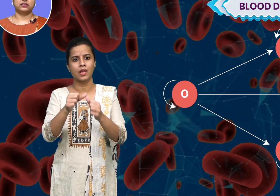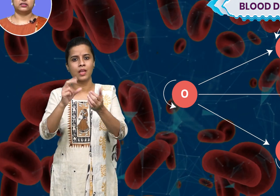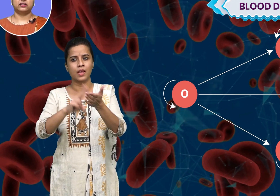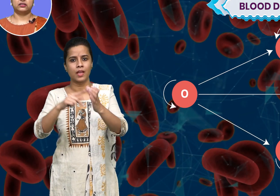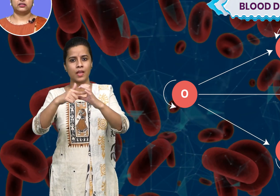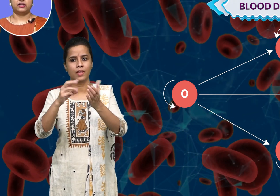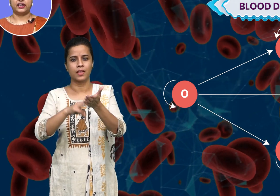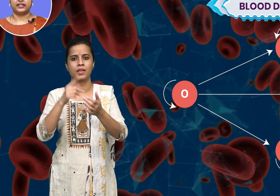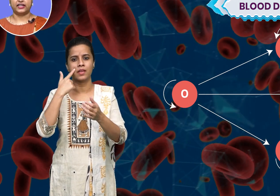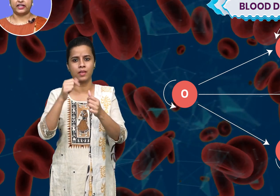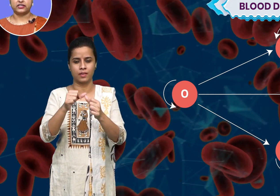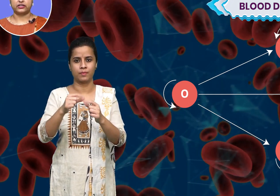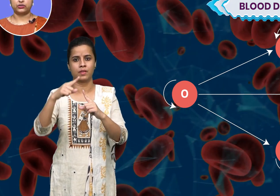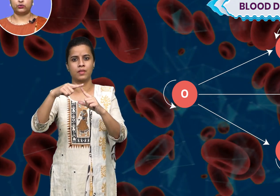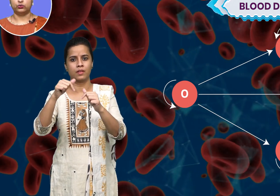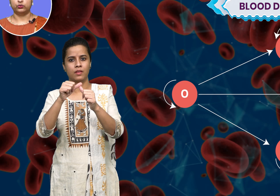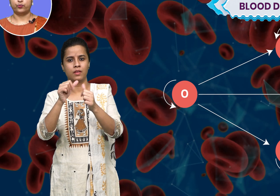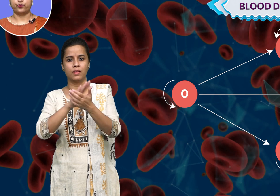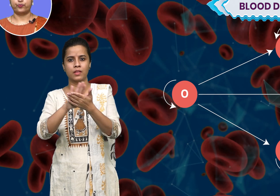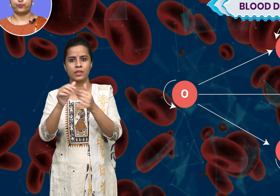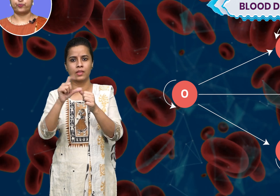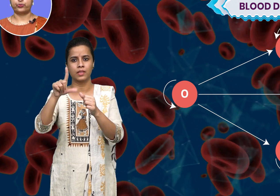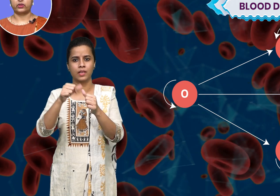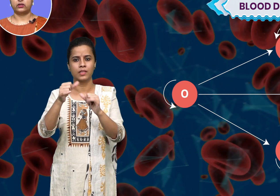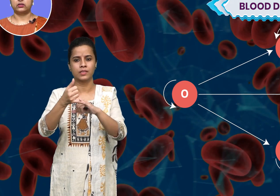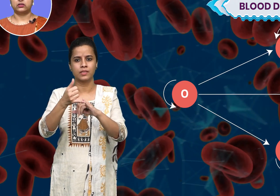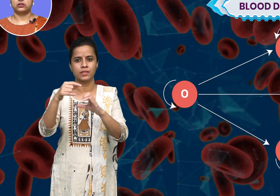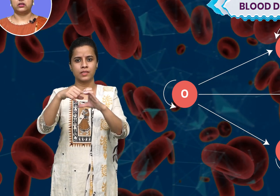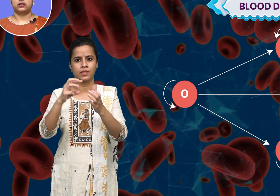thalassemia and cancer too.